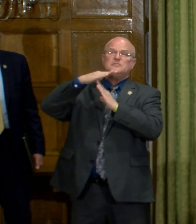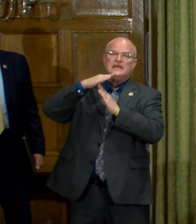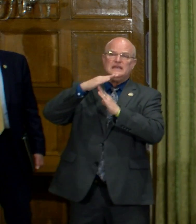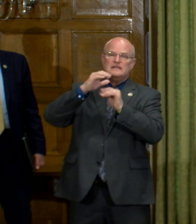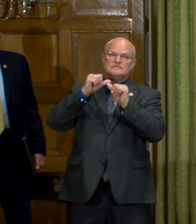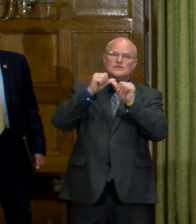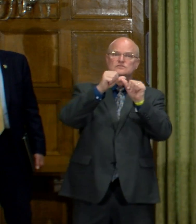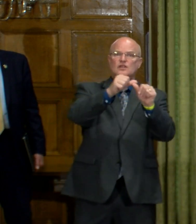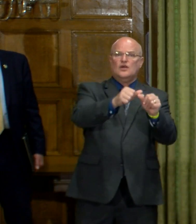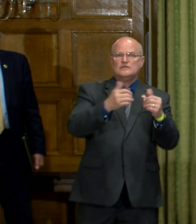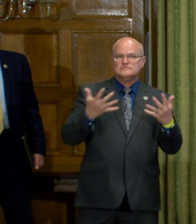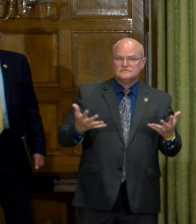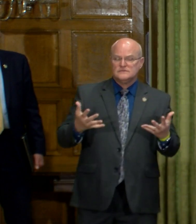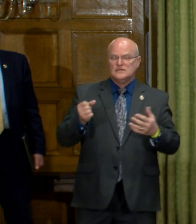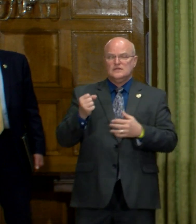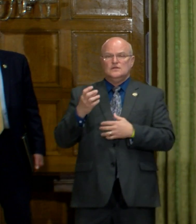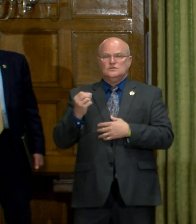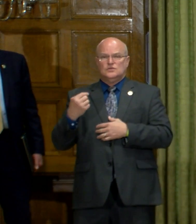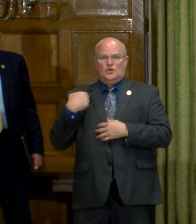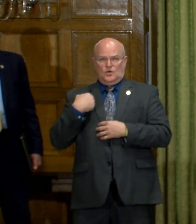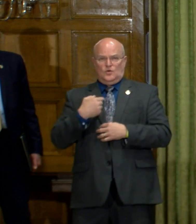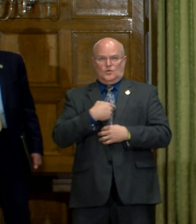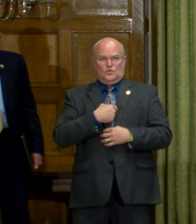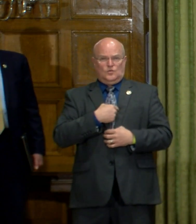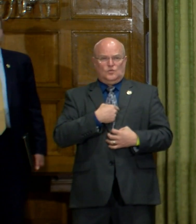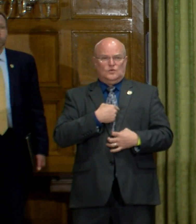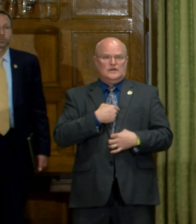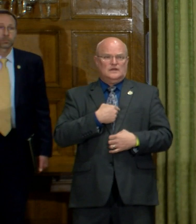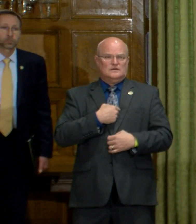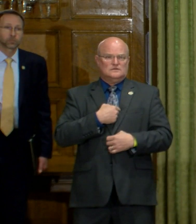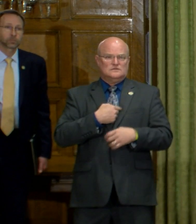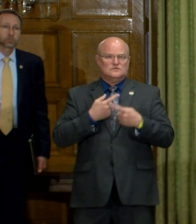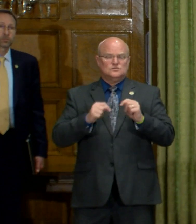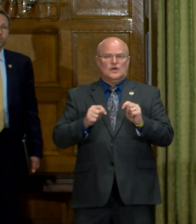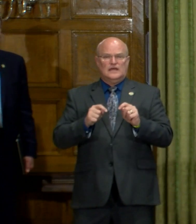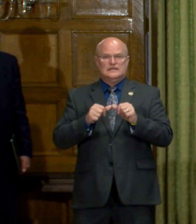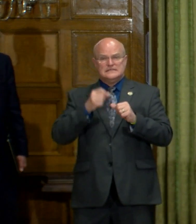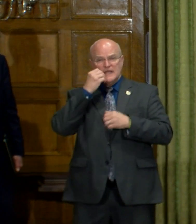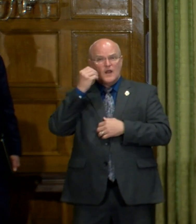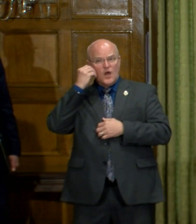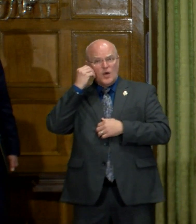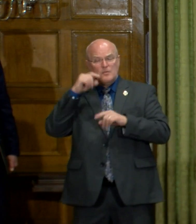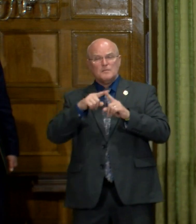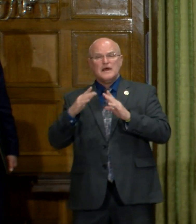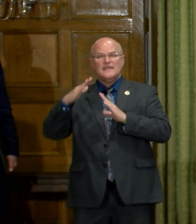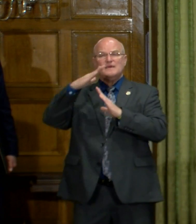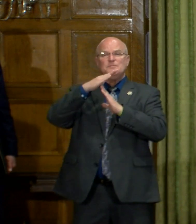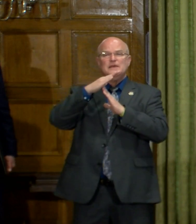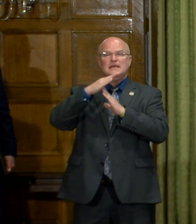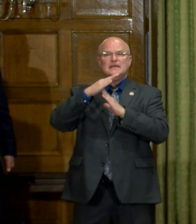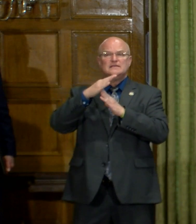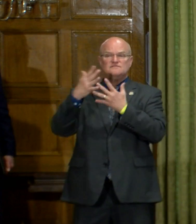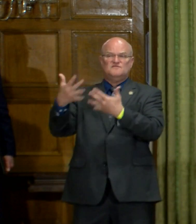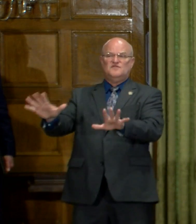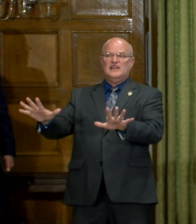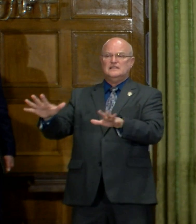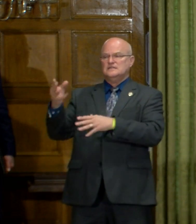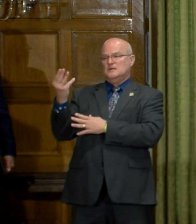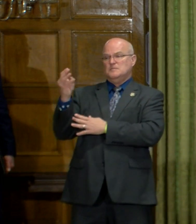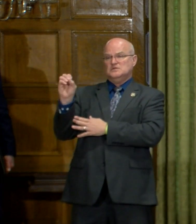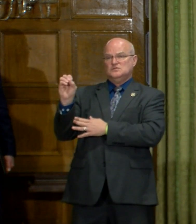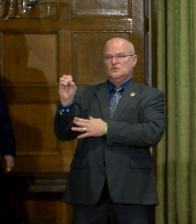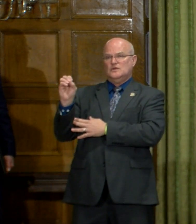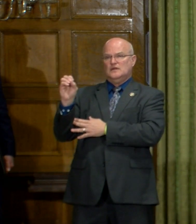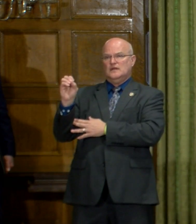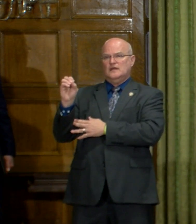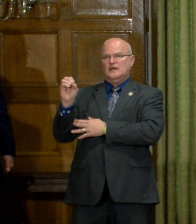longer, and so we're, trying to stay home, but the peak is over, say, in Missouri, and